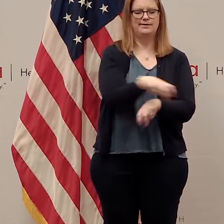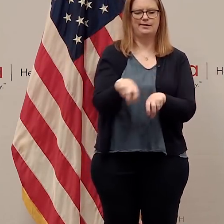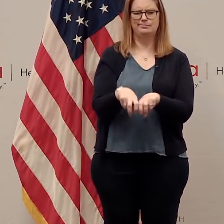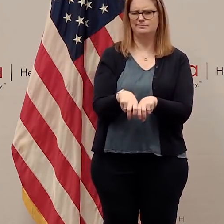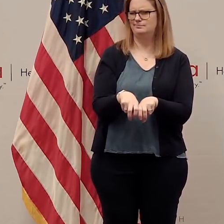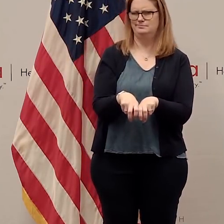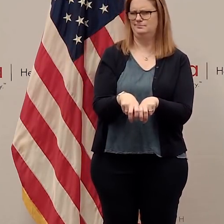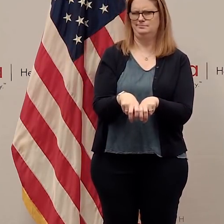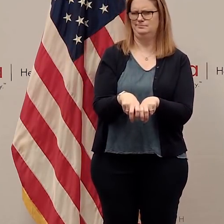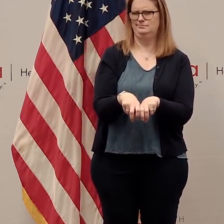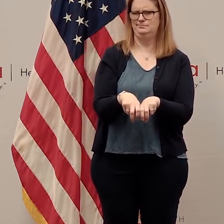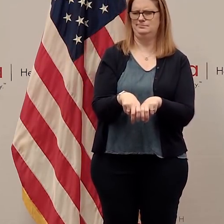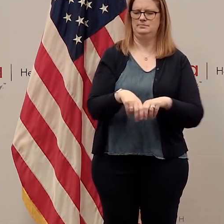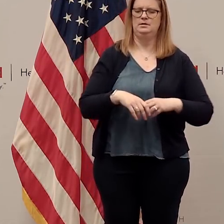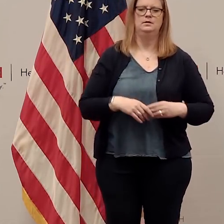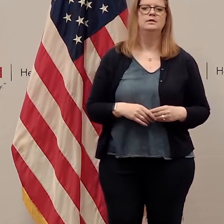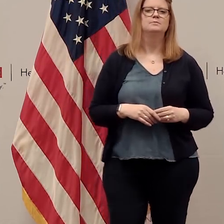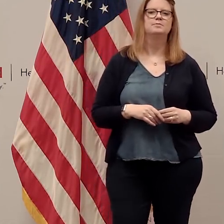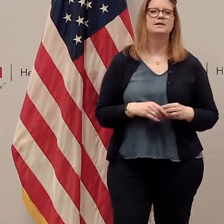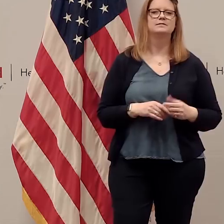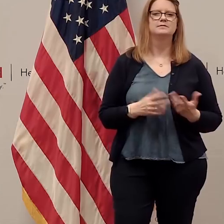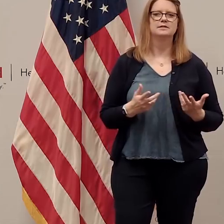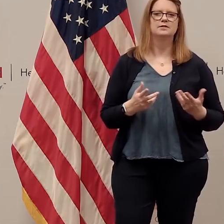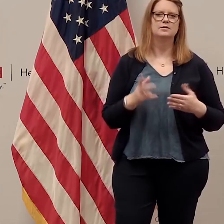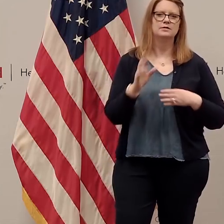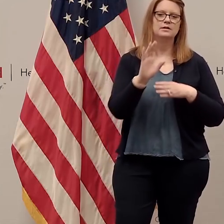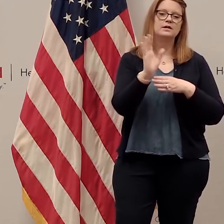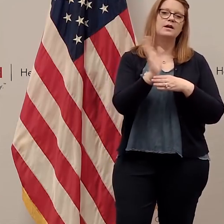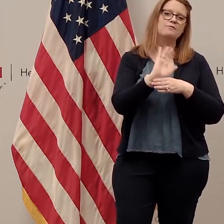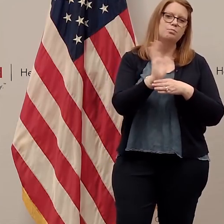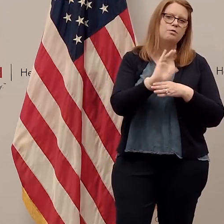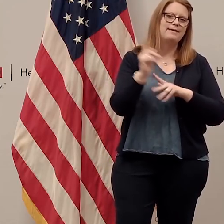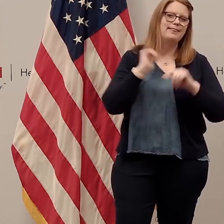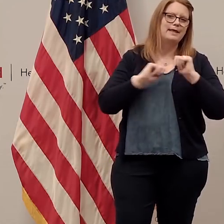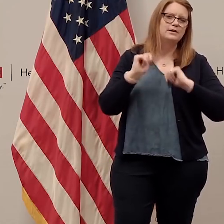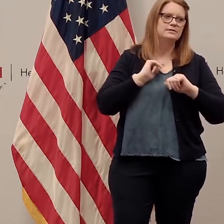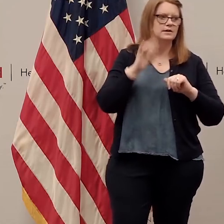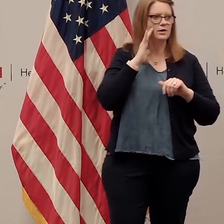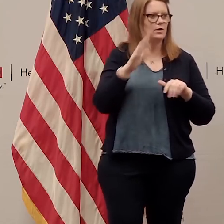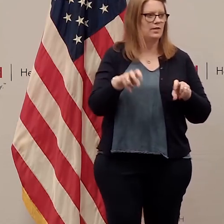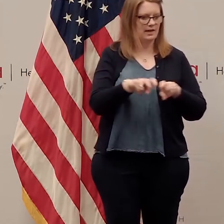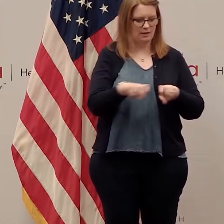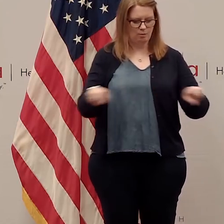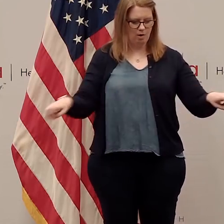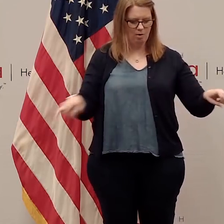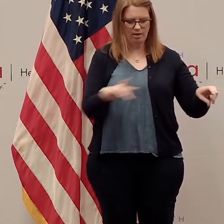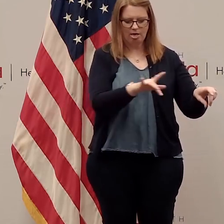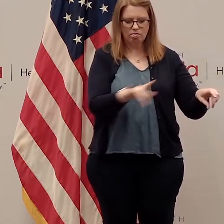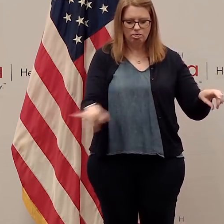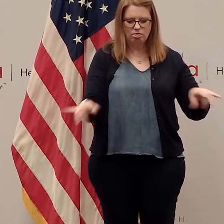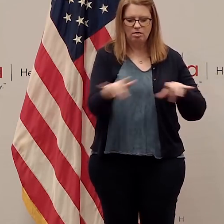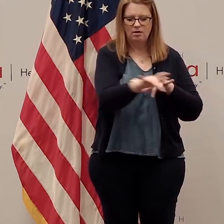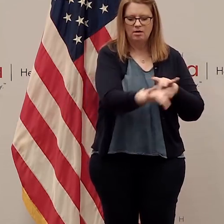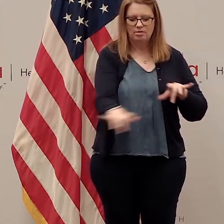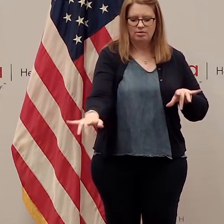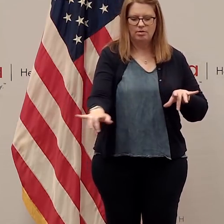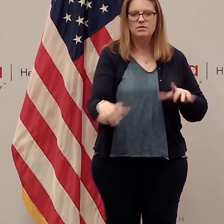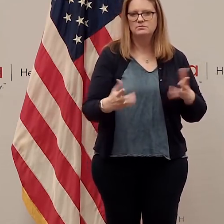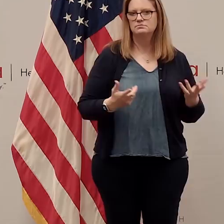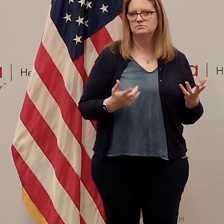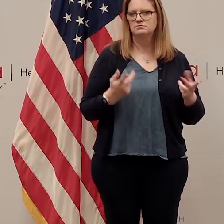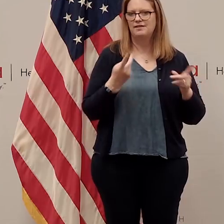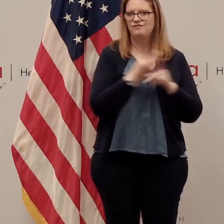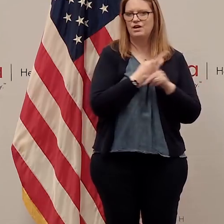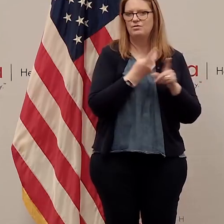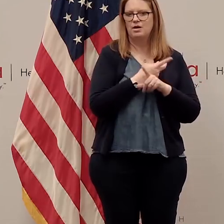human behavior, but if movie theaters did what churches, blocking every other row, advising people to sit further apart, figuring